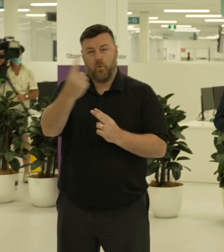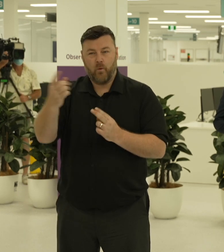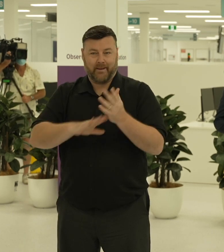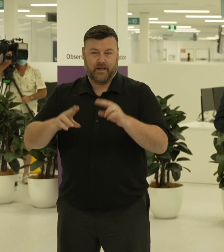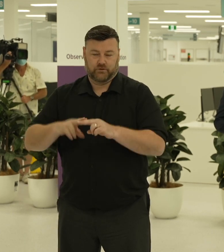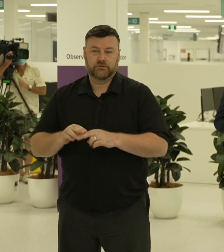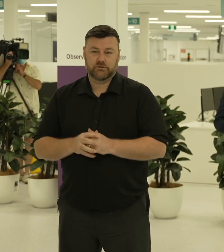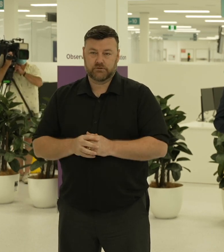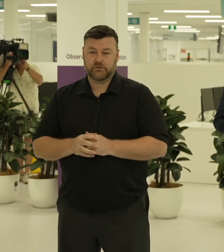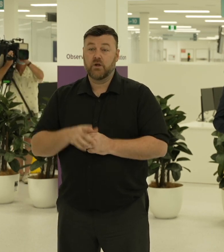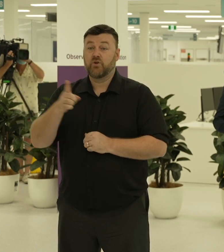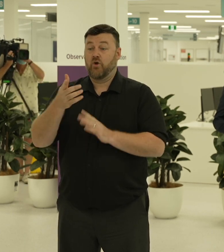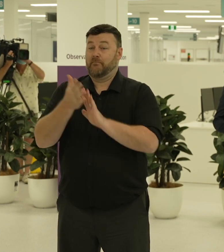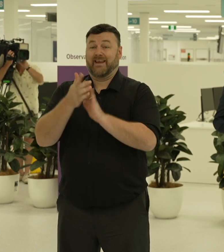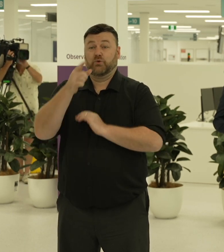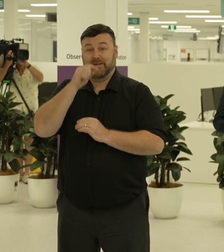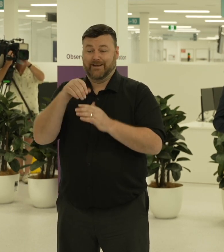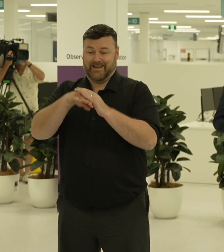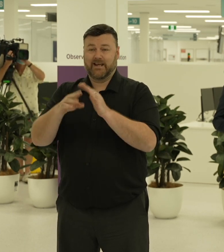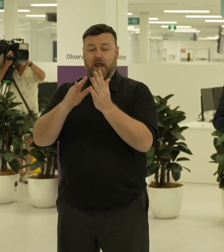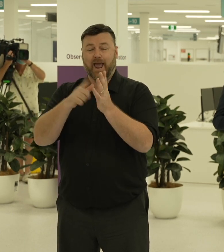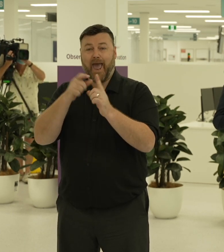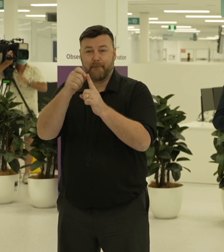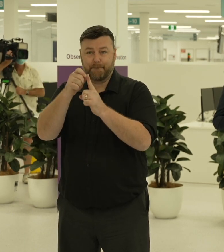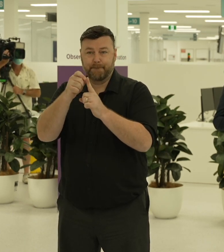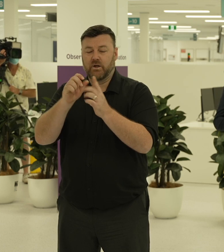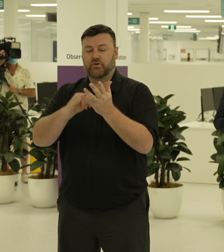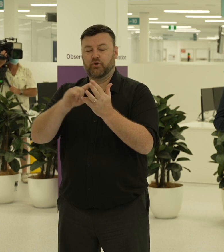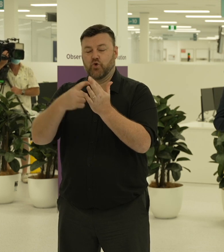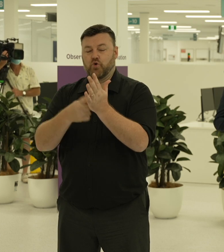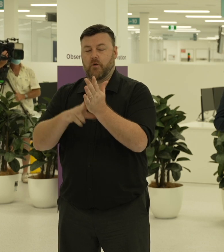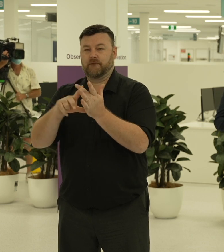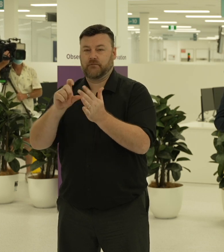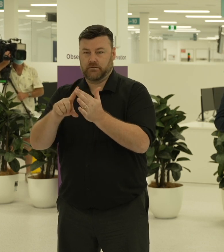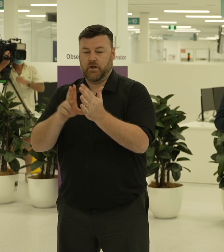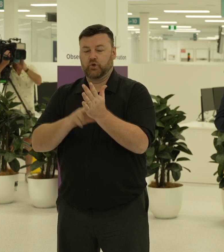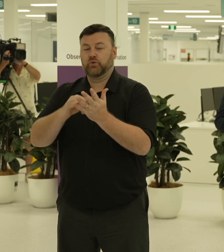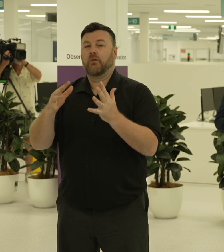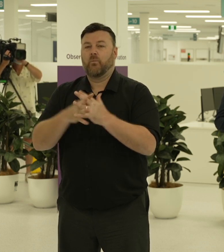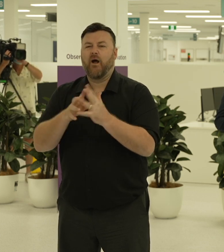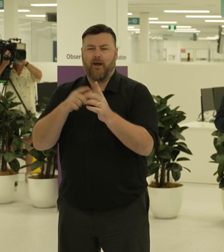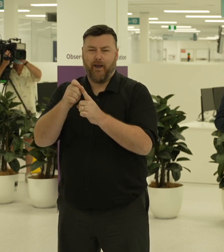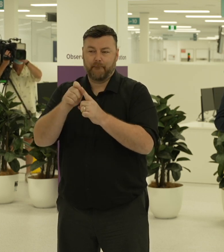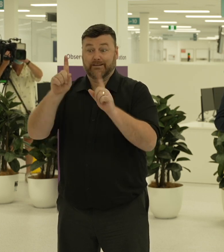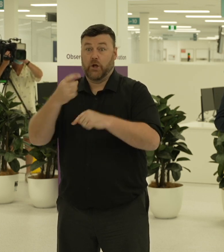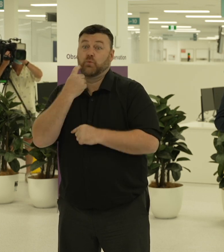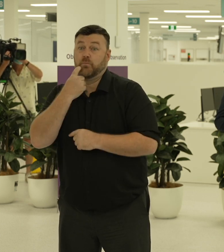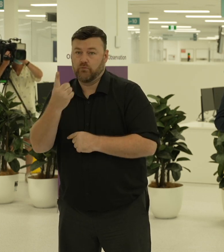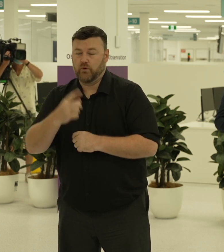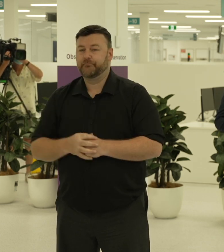will be in your Service New South Wales app from tomorrow. We do want to have a call out, which the Minister will speak to as